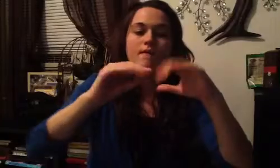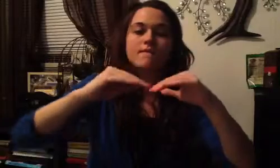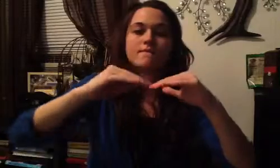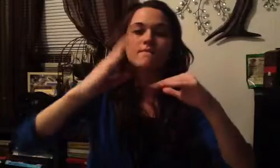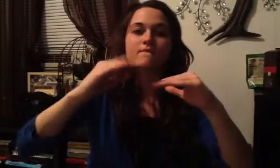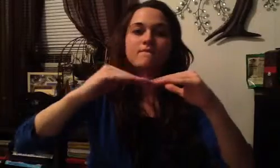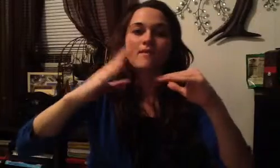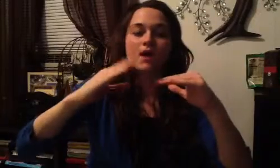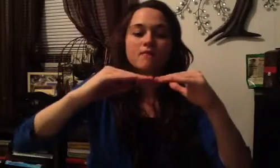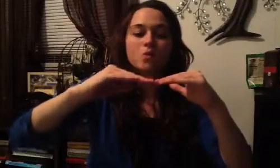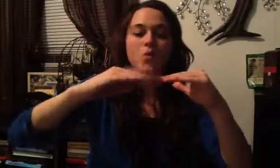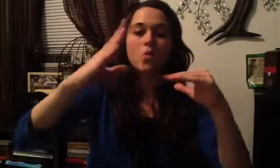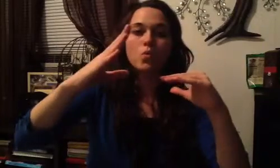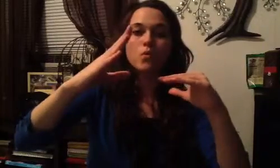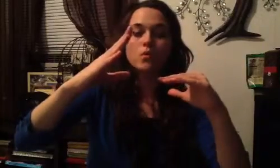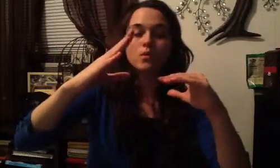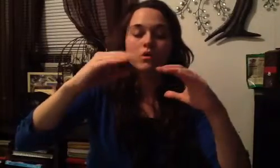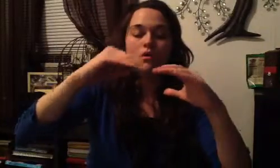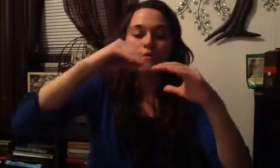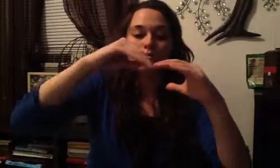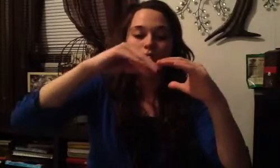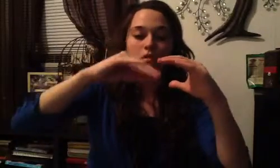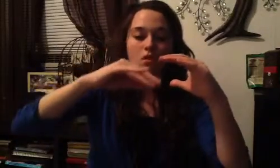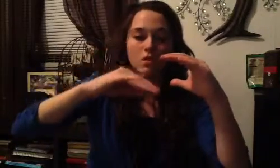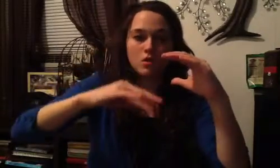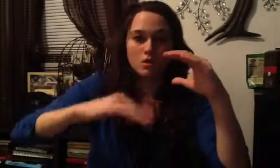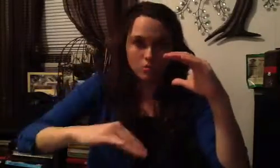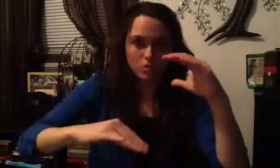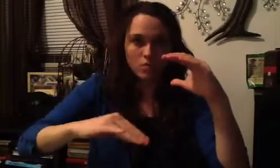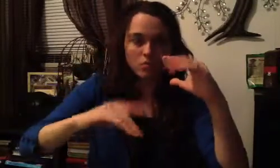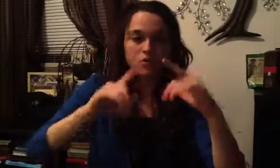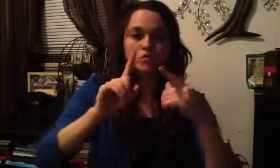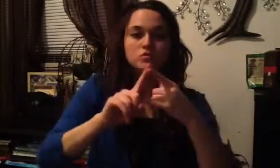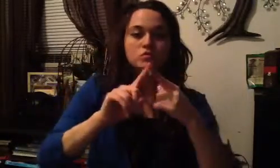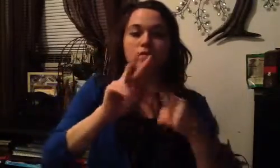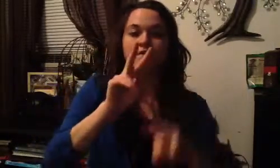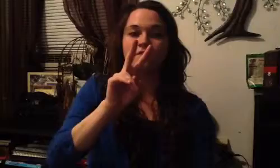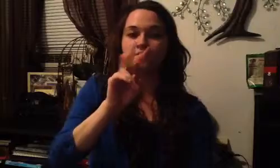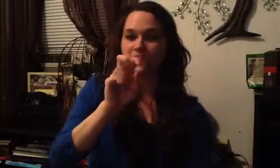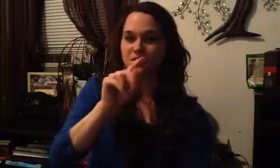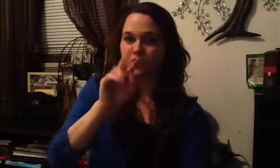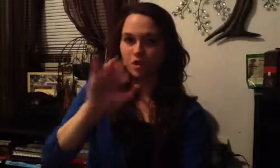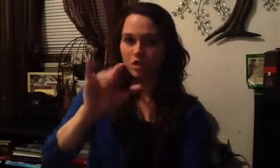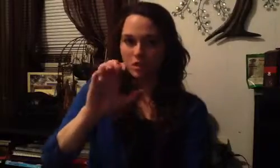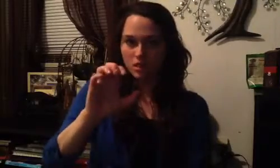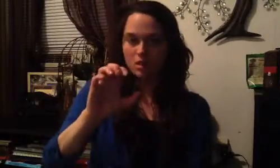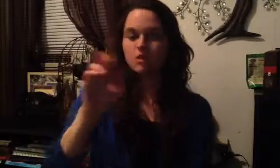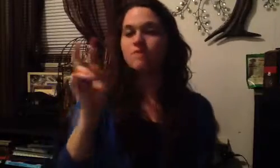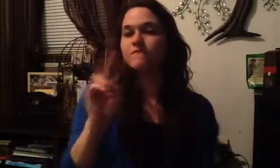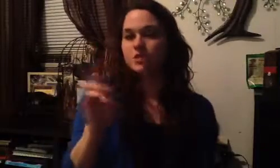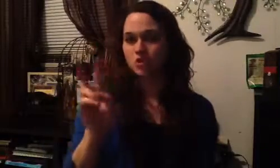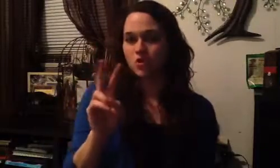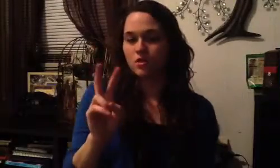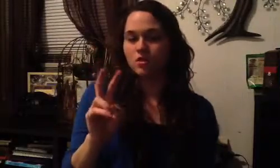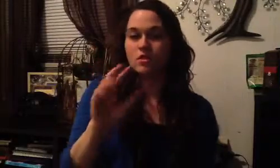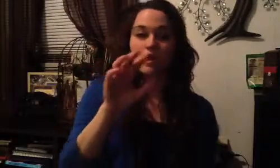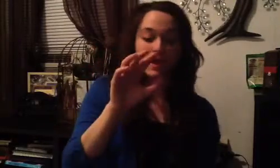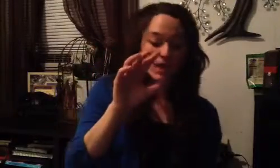your right ventricle. So from the right atrium, blood flows into the right ventricle by flowing through